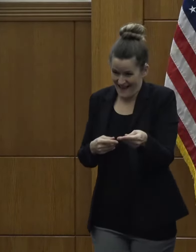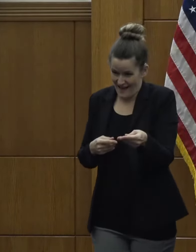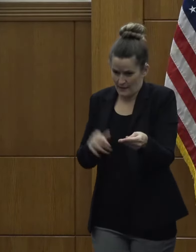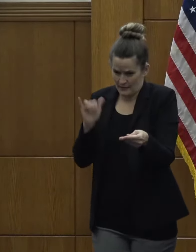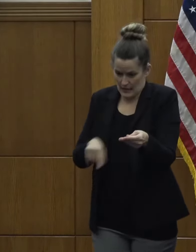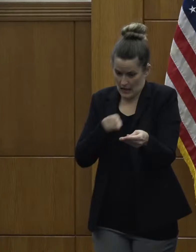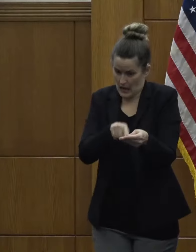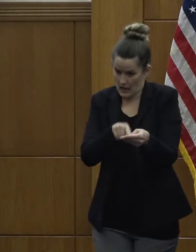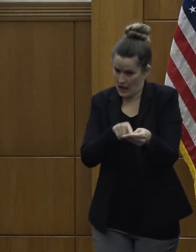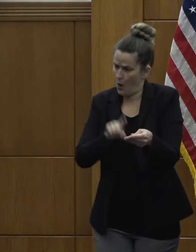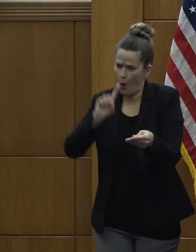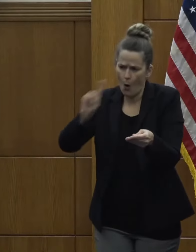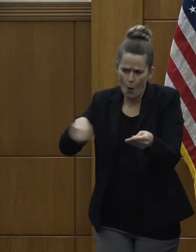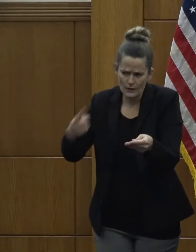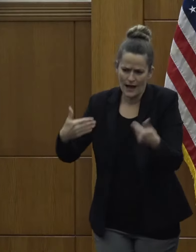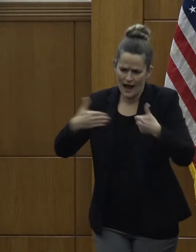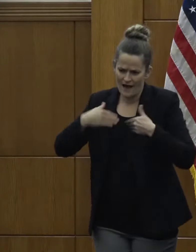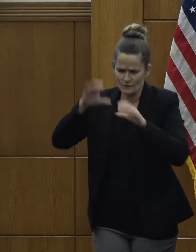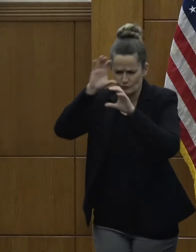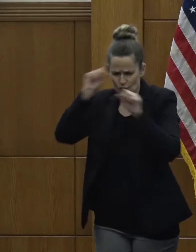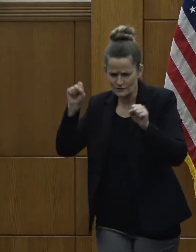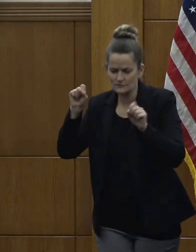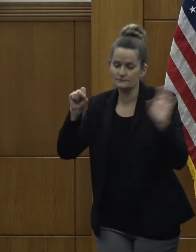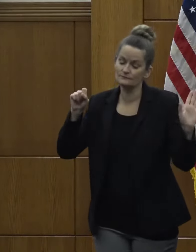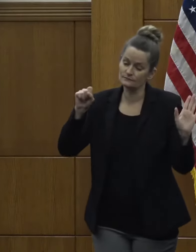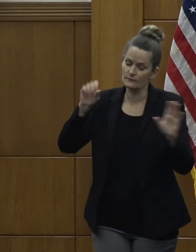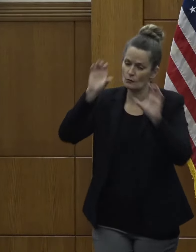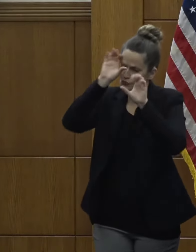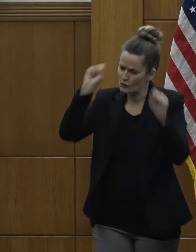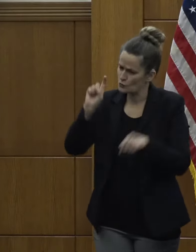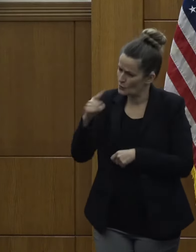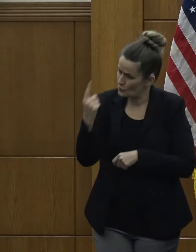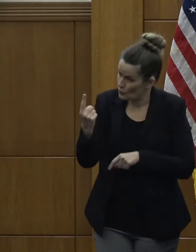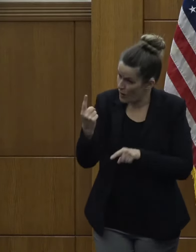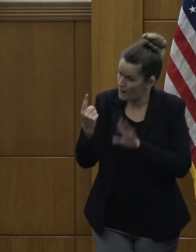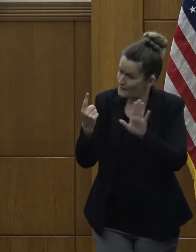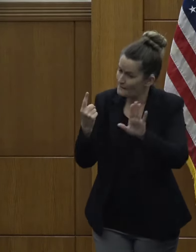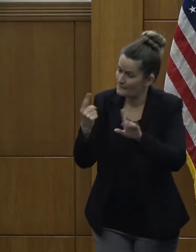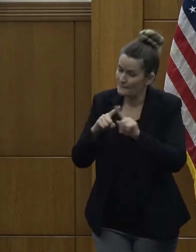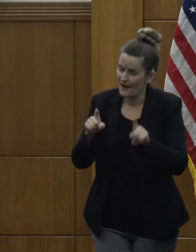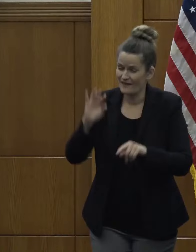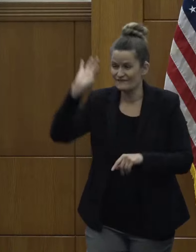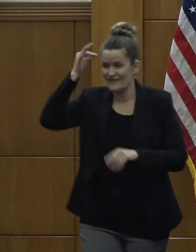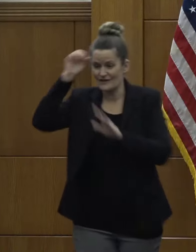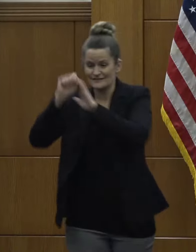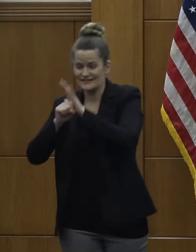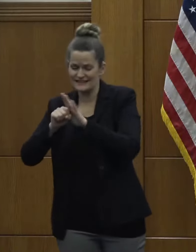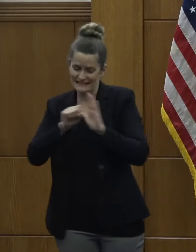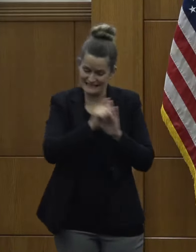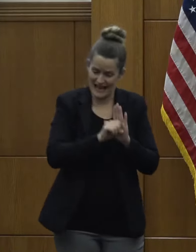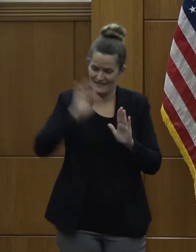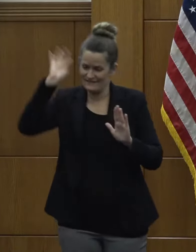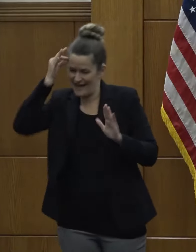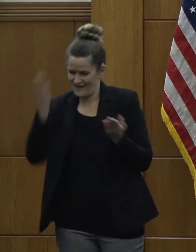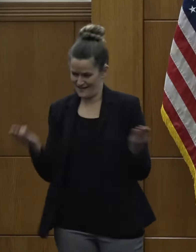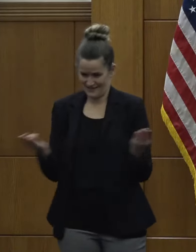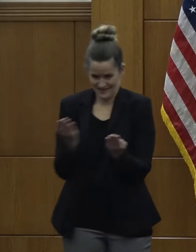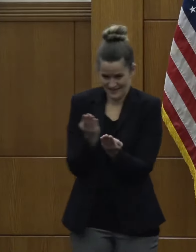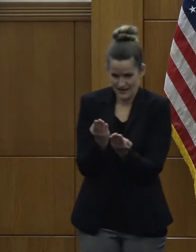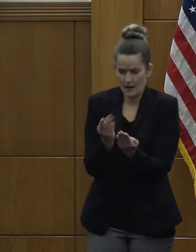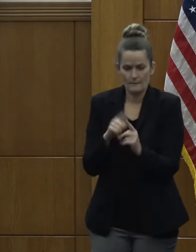were presidential only or federal only. Those are two types of ballots that are made available to voters who have specific situations, like they may have moved just